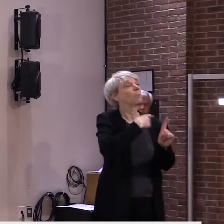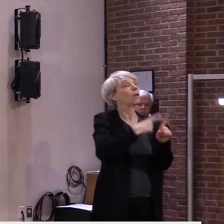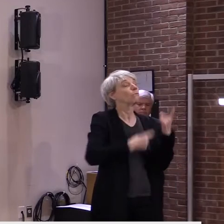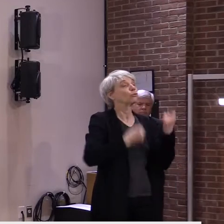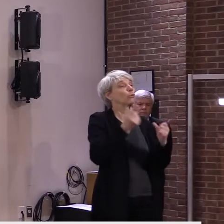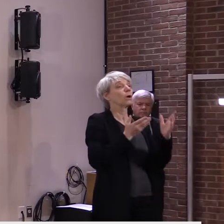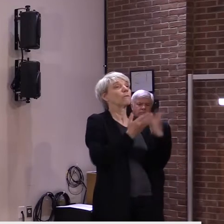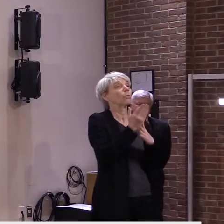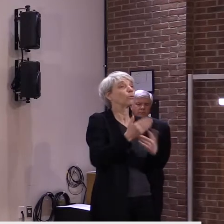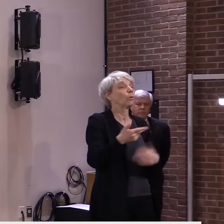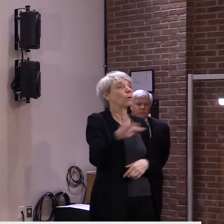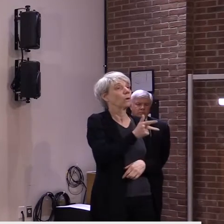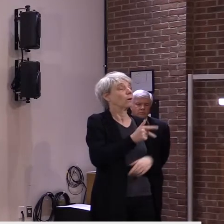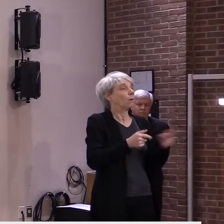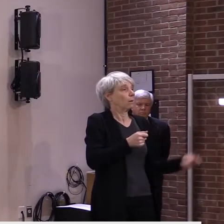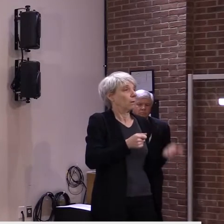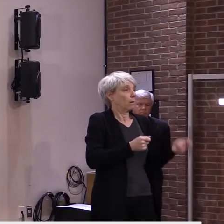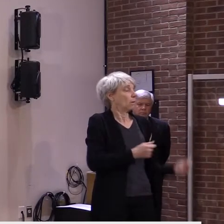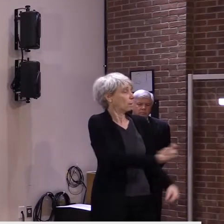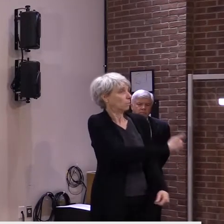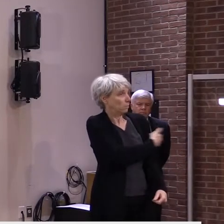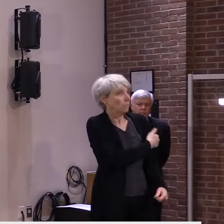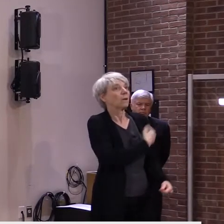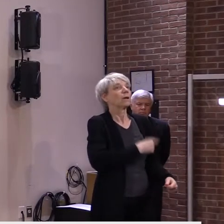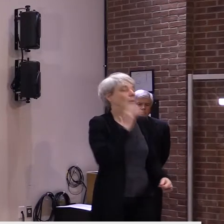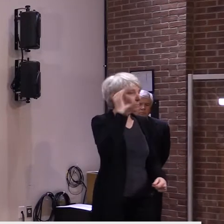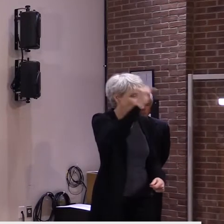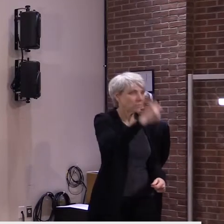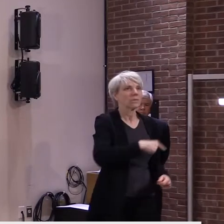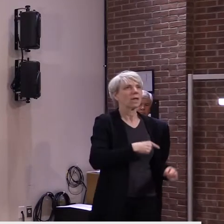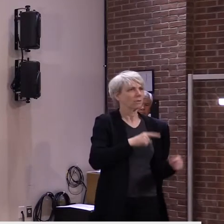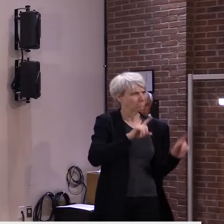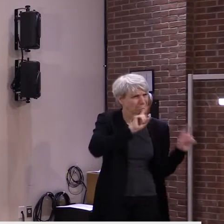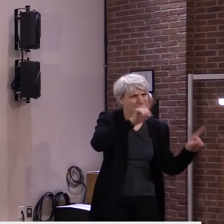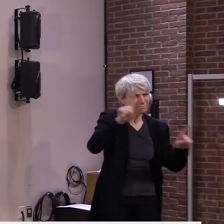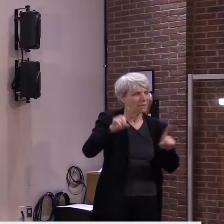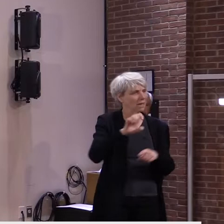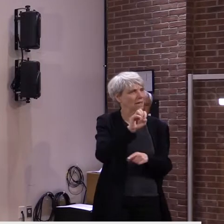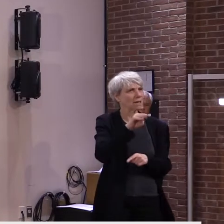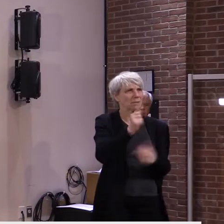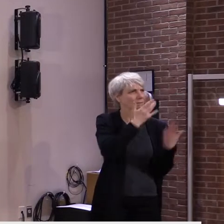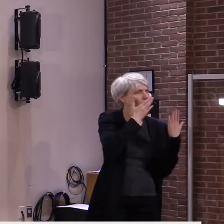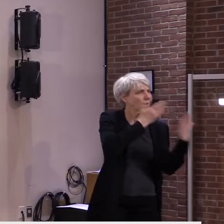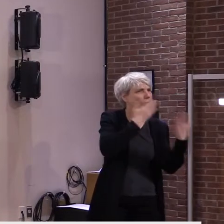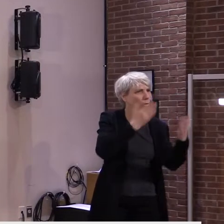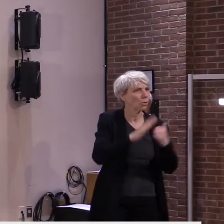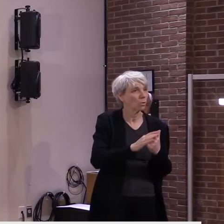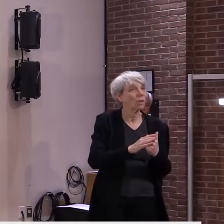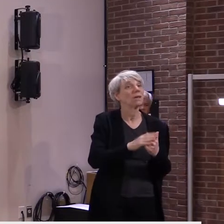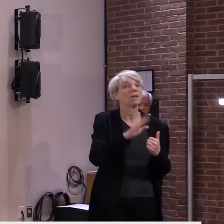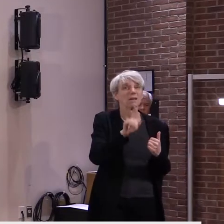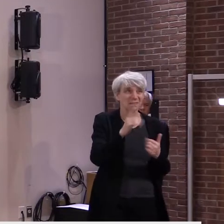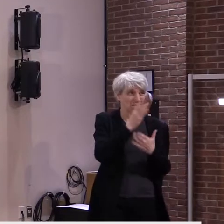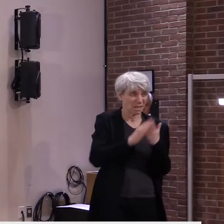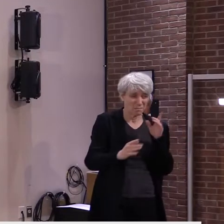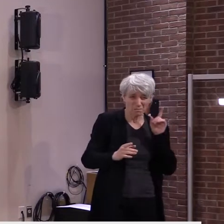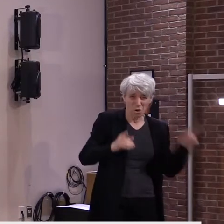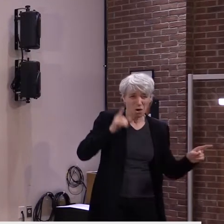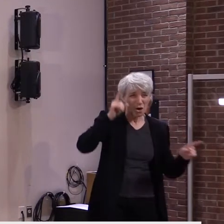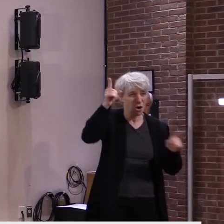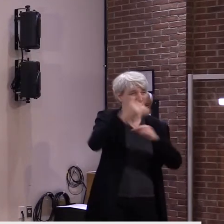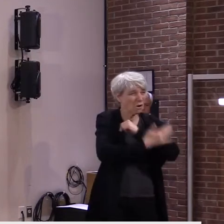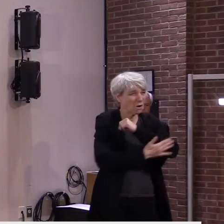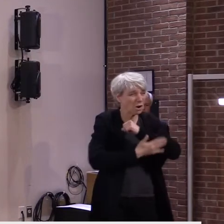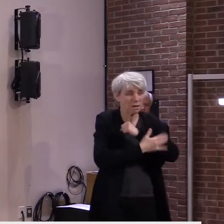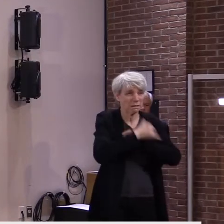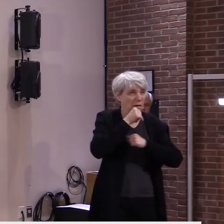clinics. That includes reaching more rural areas where people might have a harder time accessing the vaccine. For